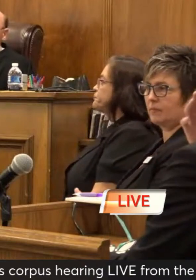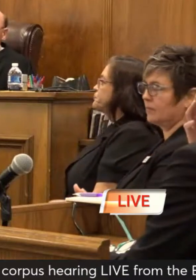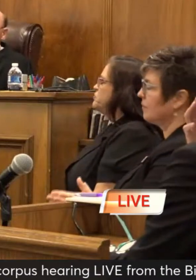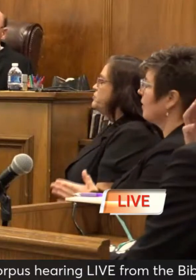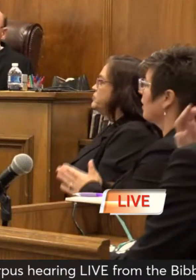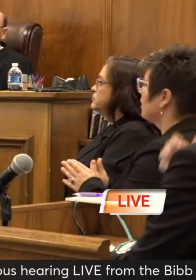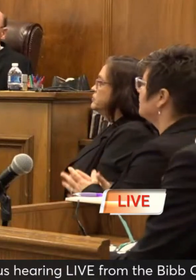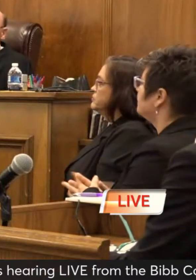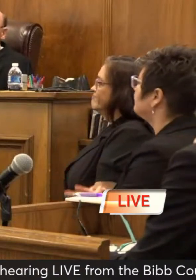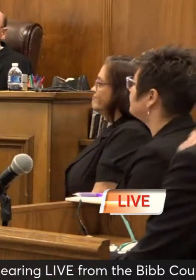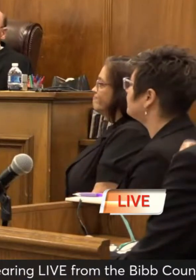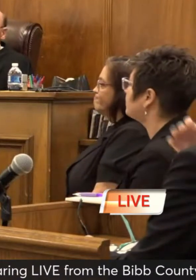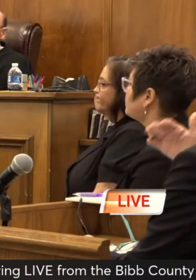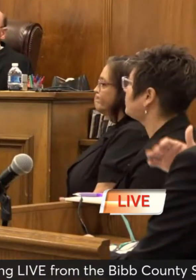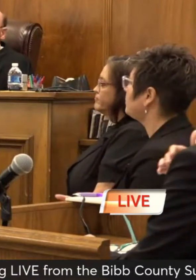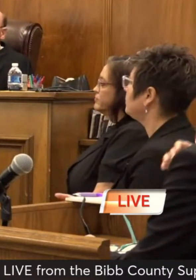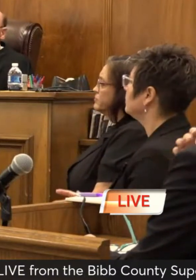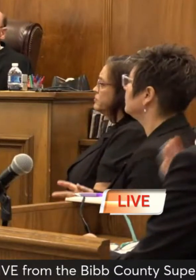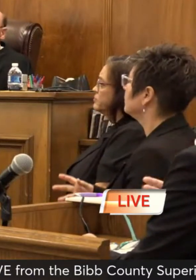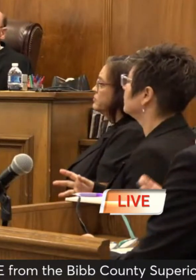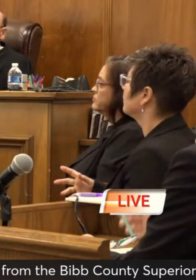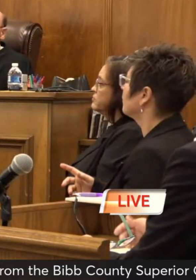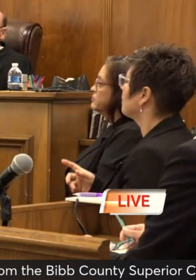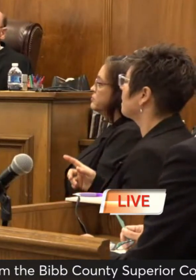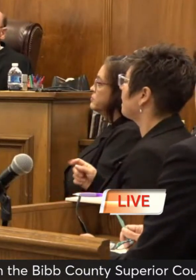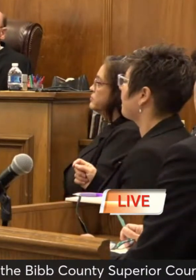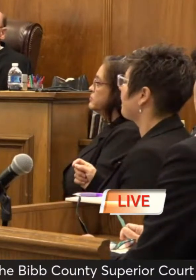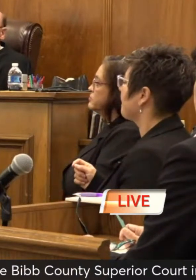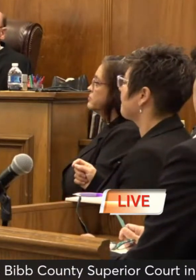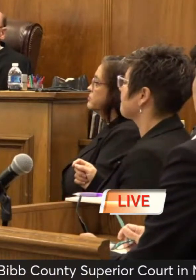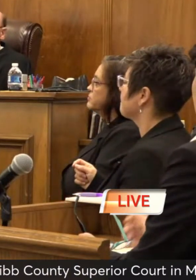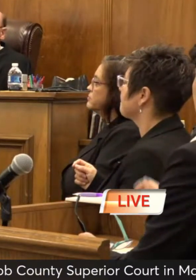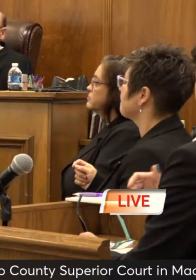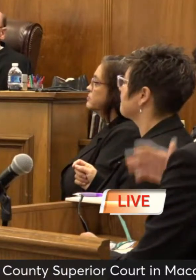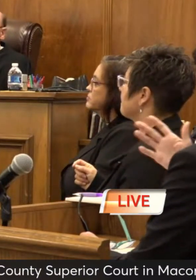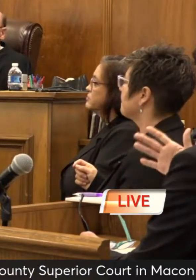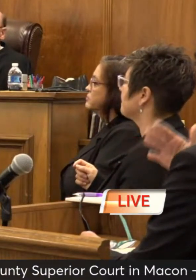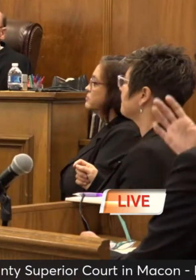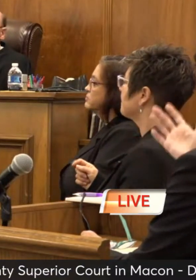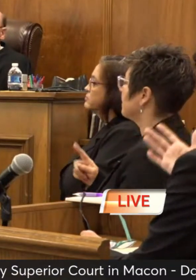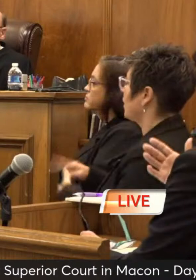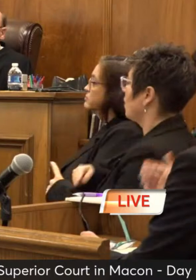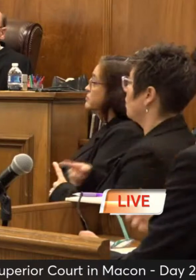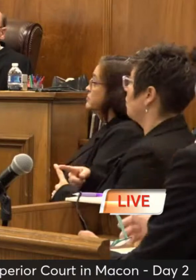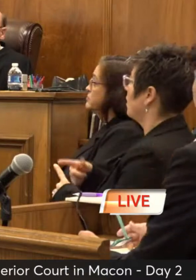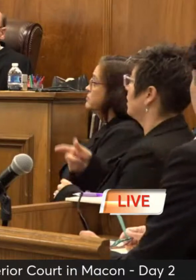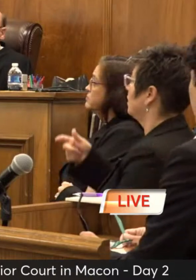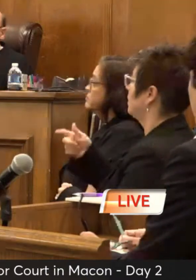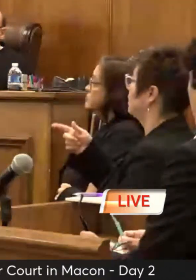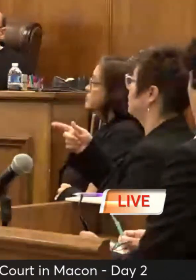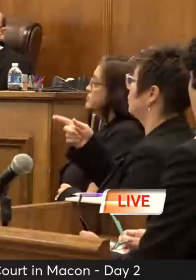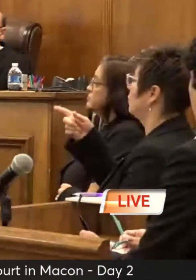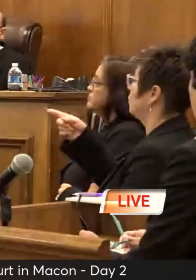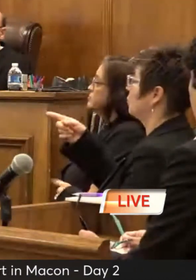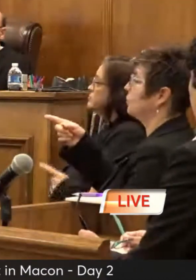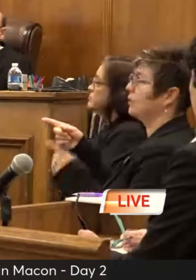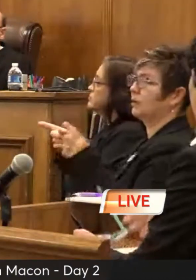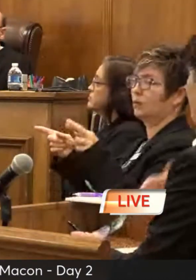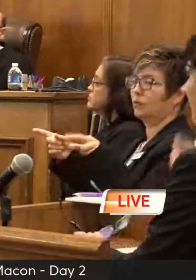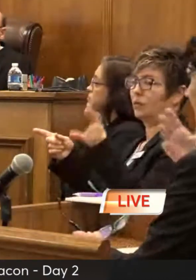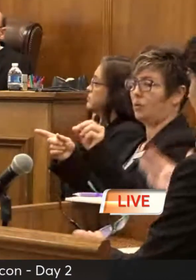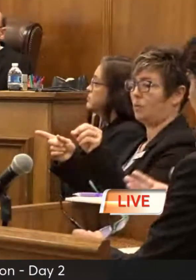So, Crystal, when you and Mr. Harris are interacting